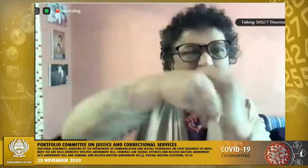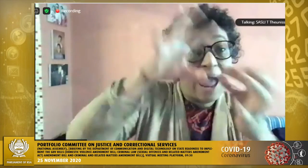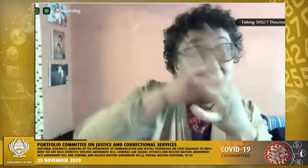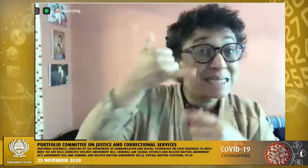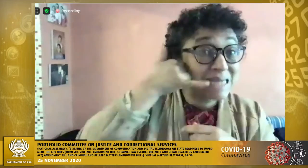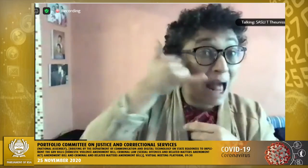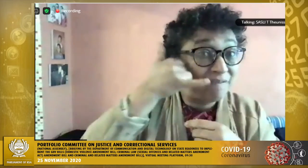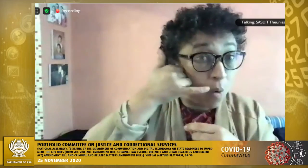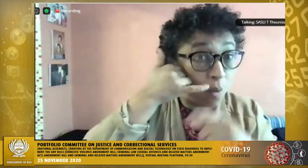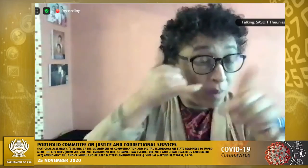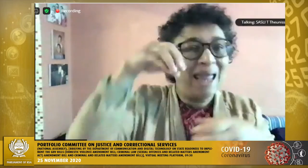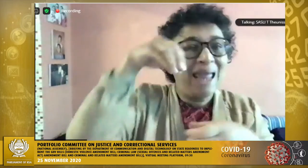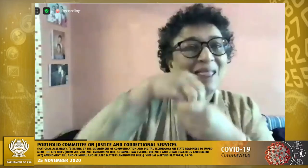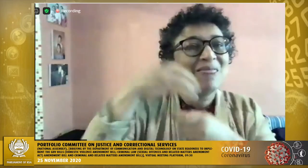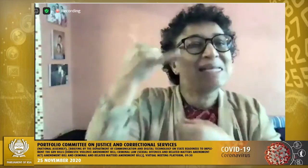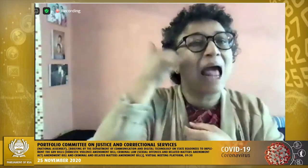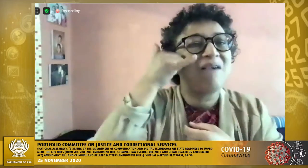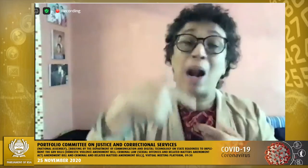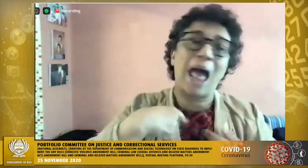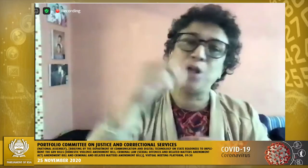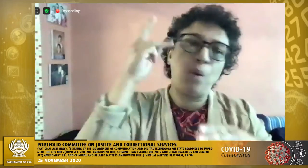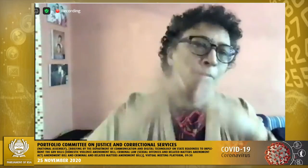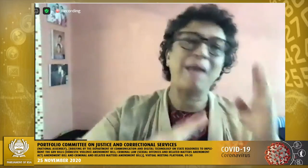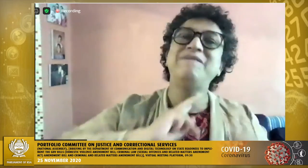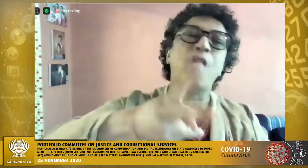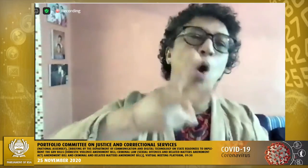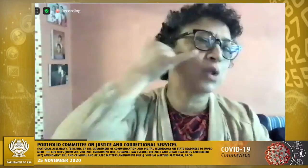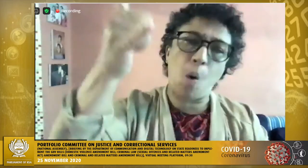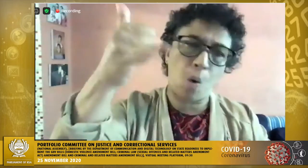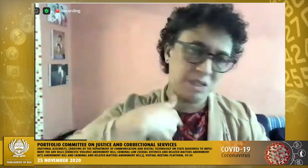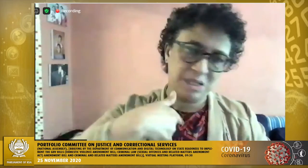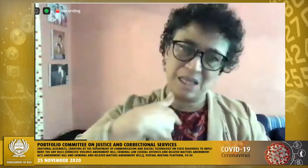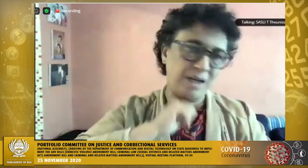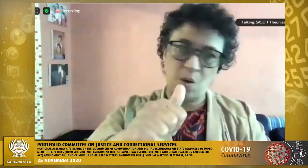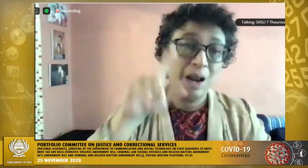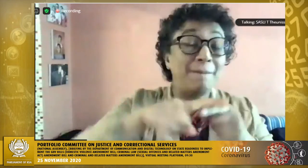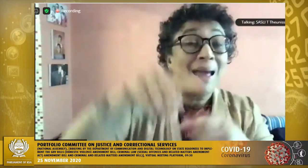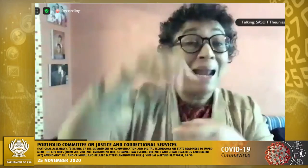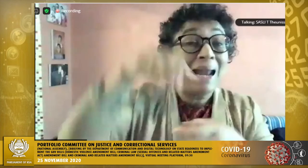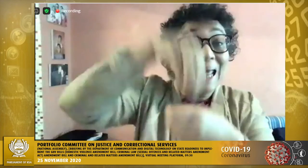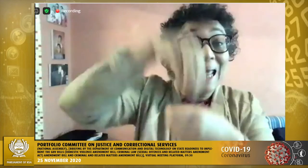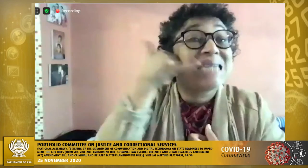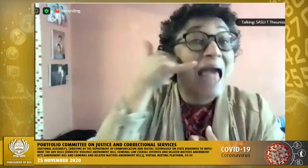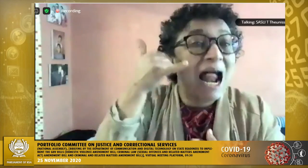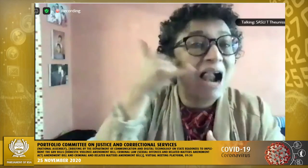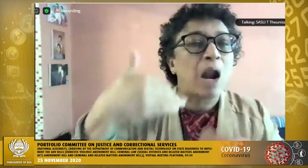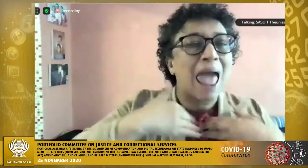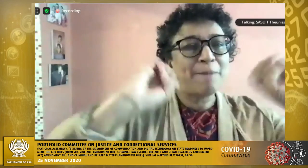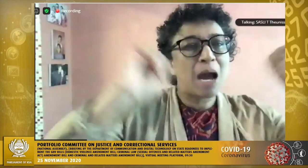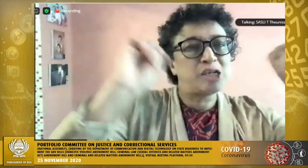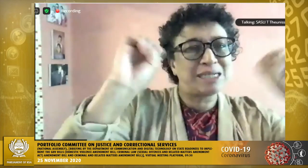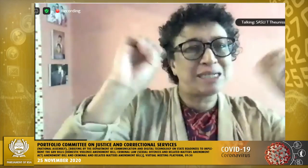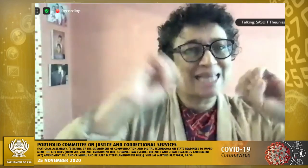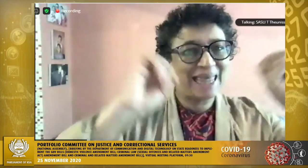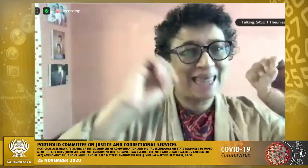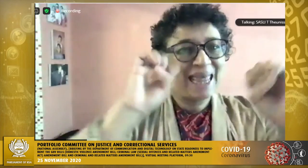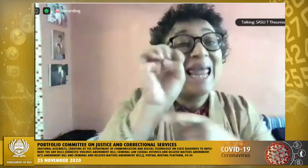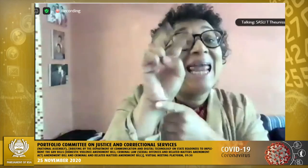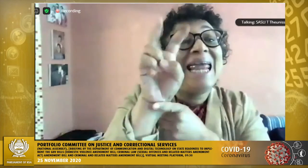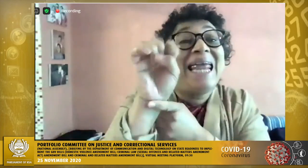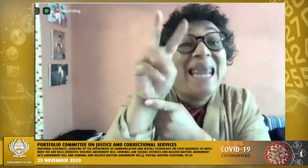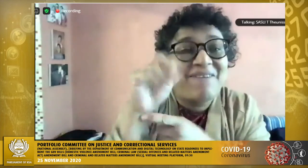Then I forgot to add something with regard to the cell phones. I don't make voice calls, obviously, but the